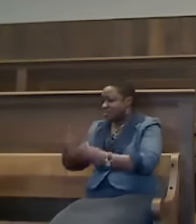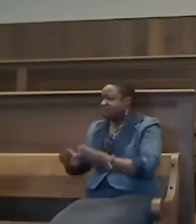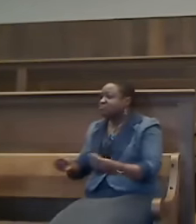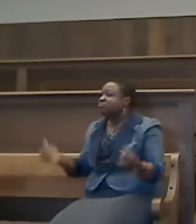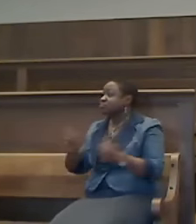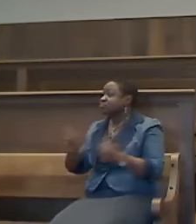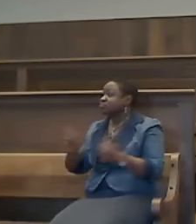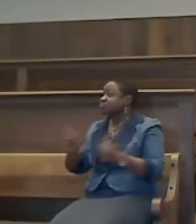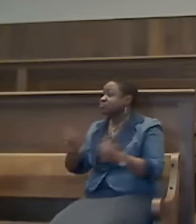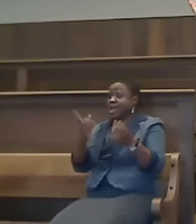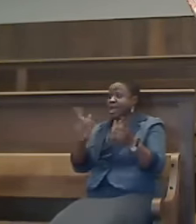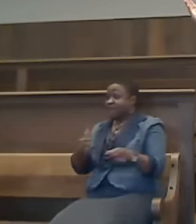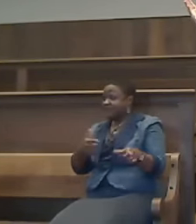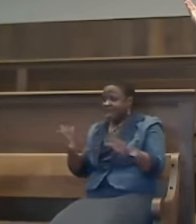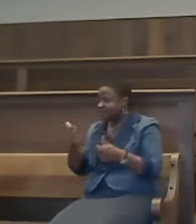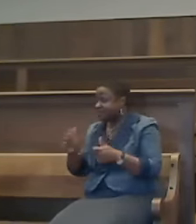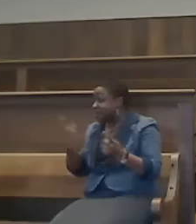Anyone happen quickly?